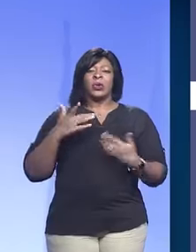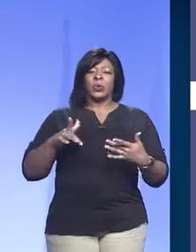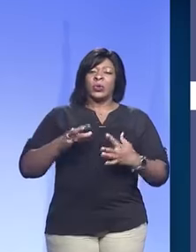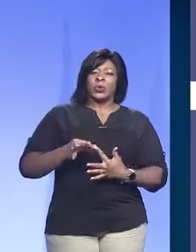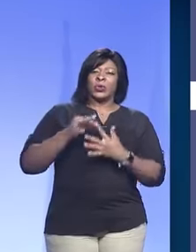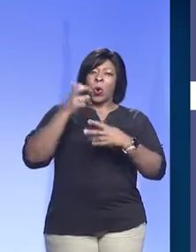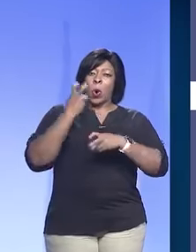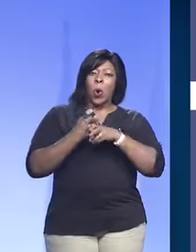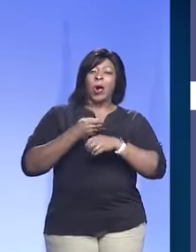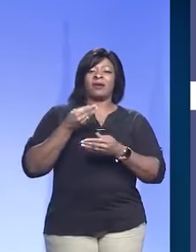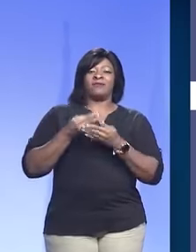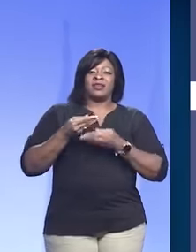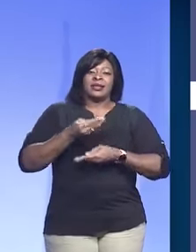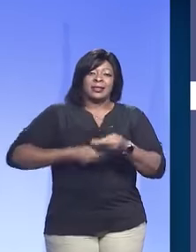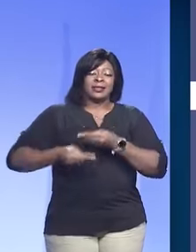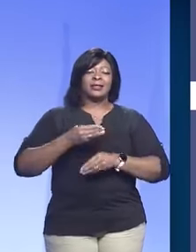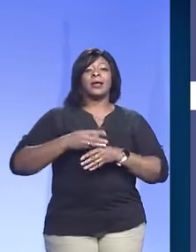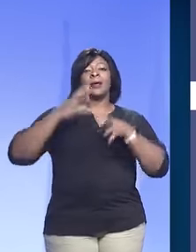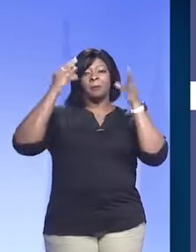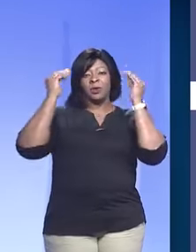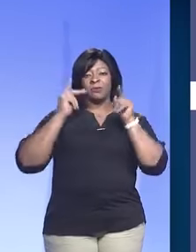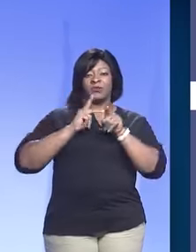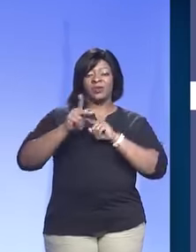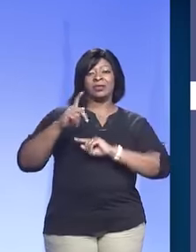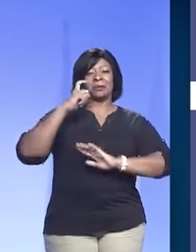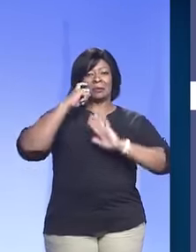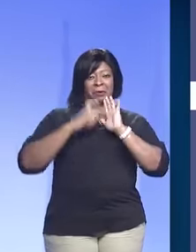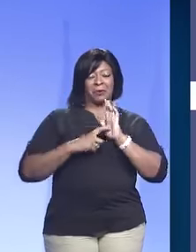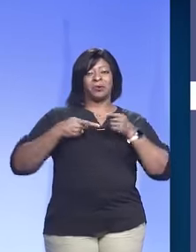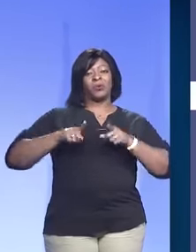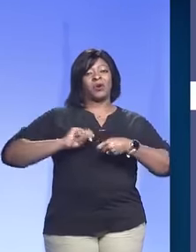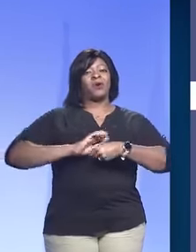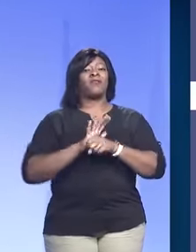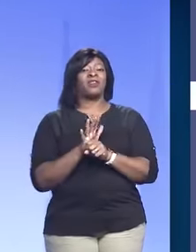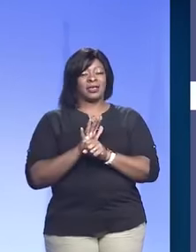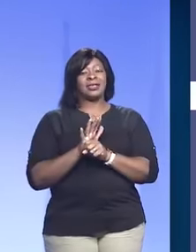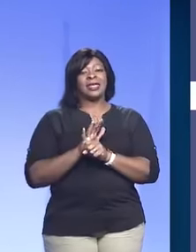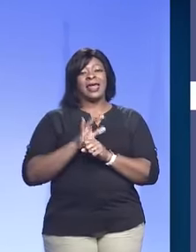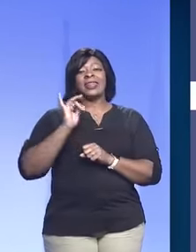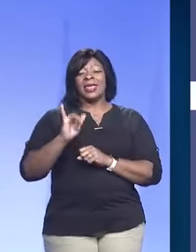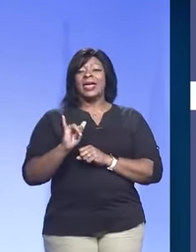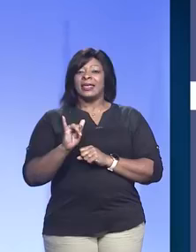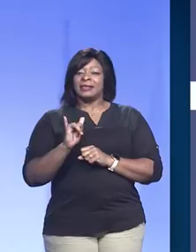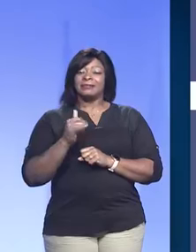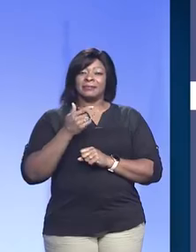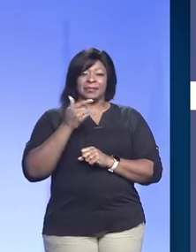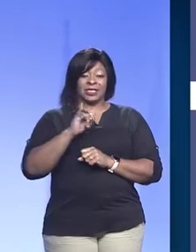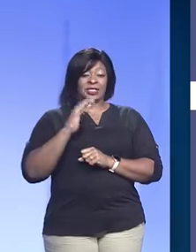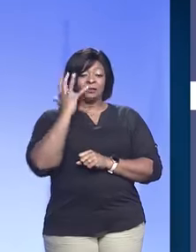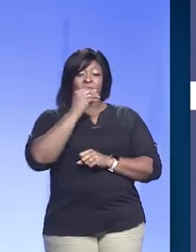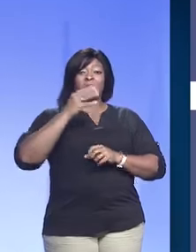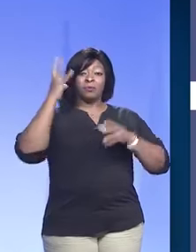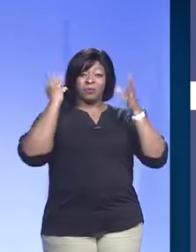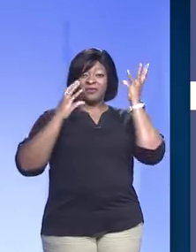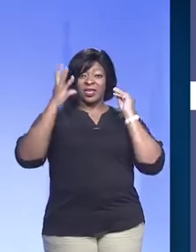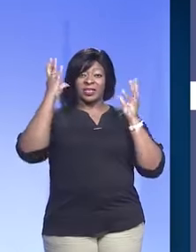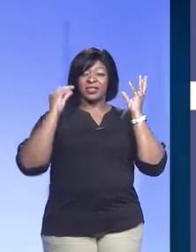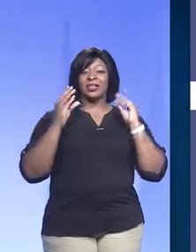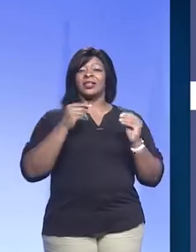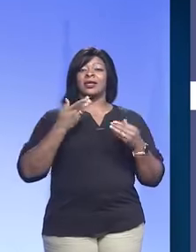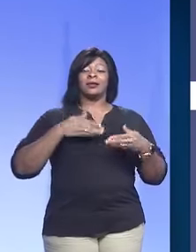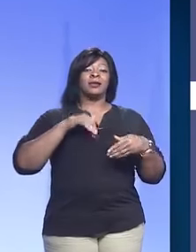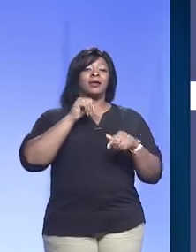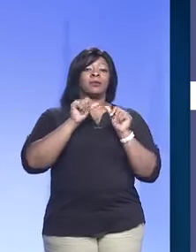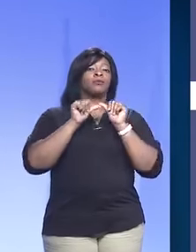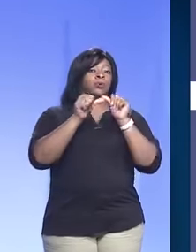unique hardships that the beauty professionals have faced during COVID. That is to say, these beauty professionals have faced